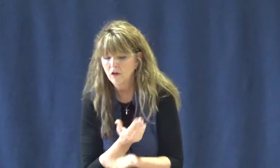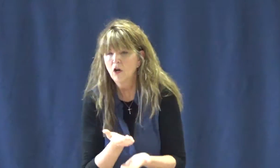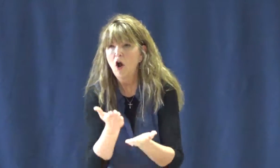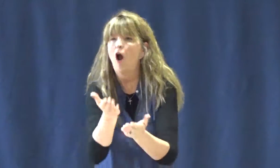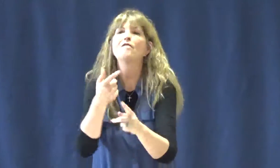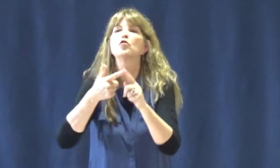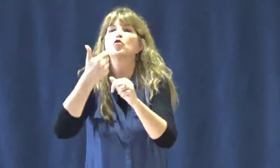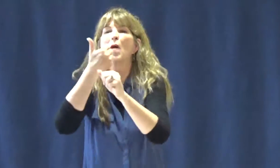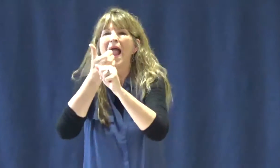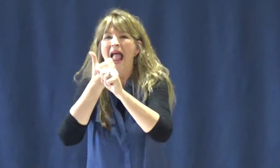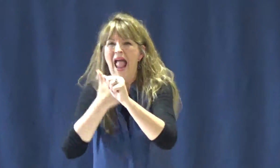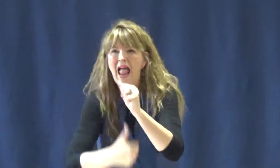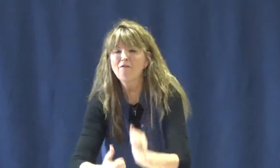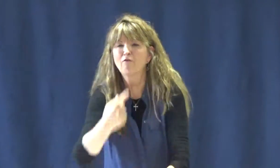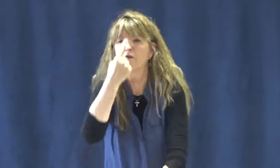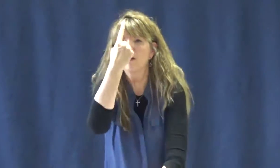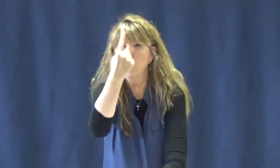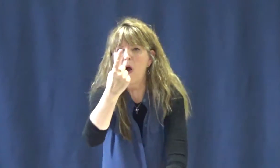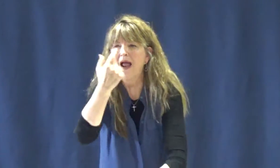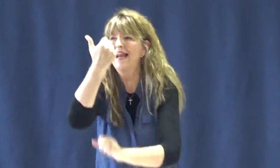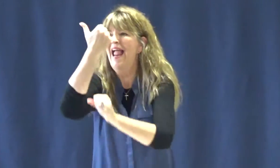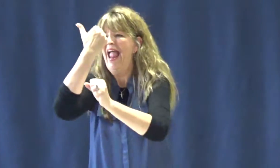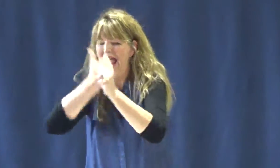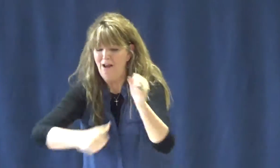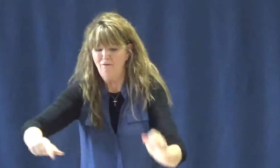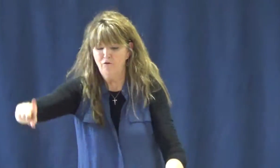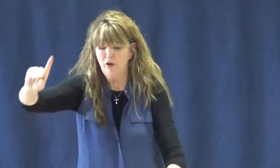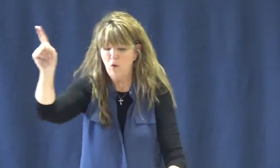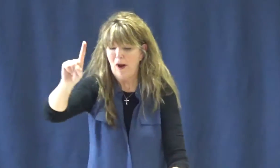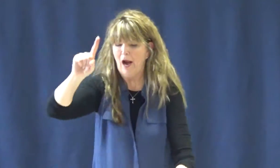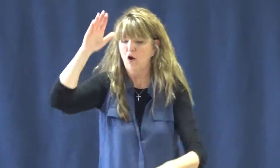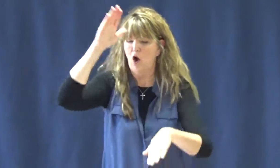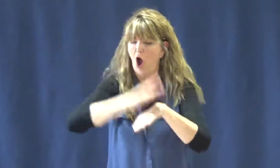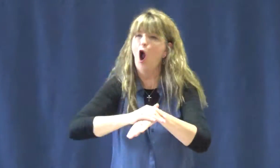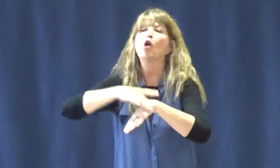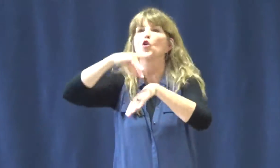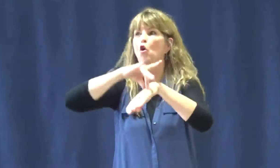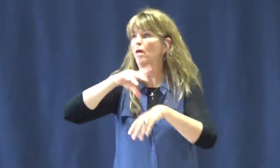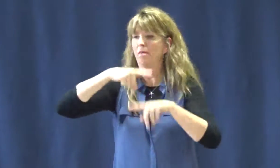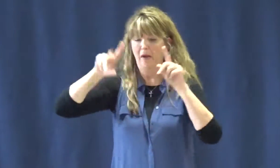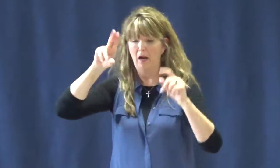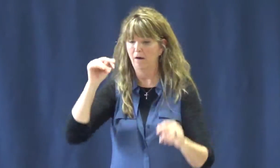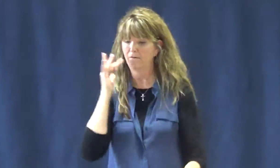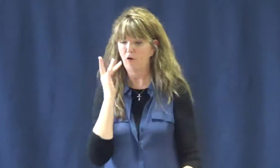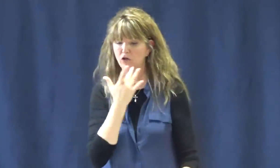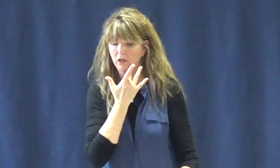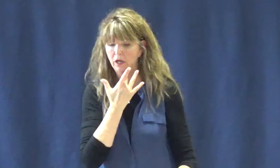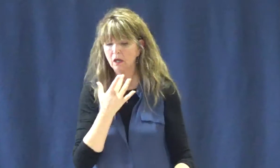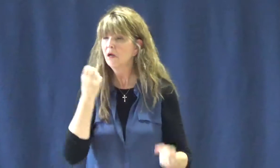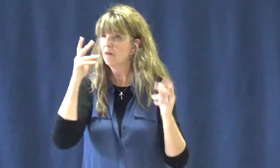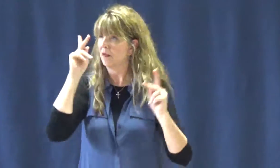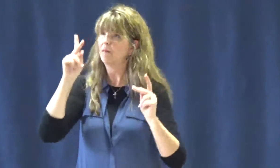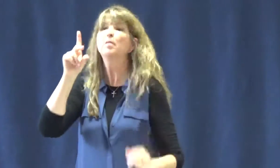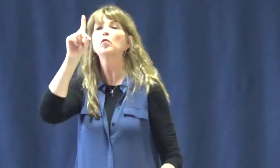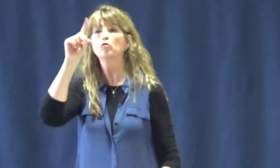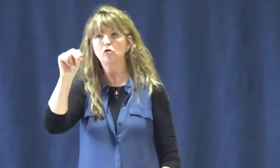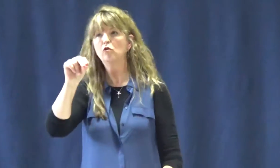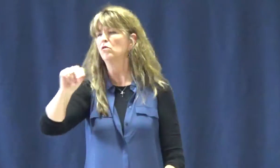which is including love, but that is offered to everyone, everywhere on earth. But